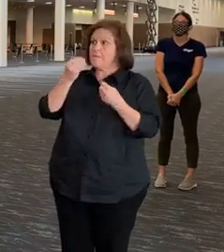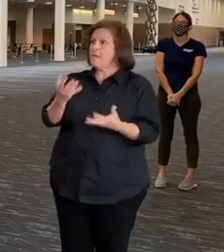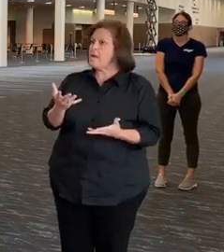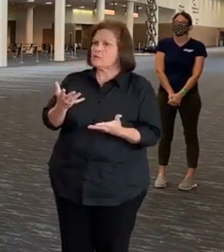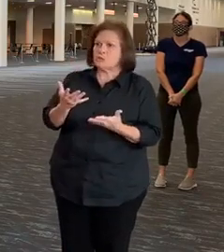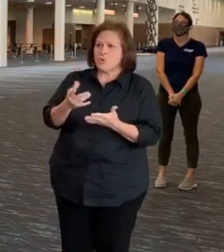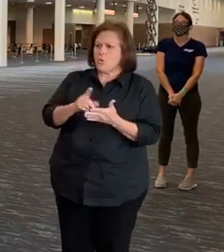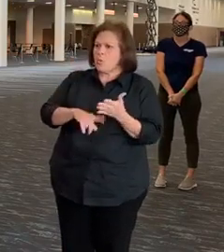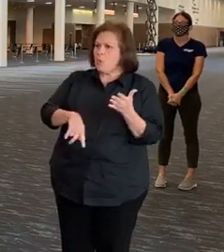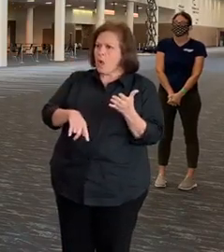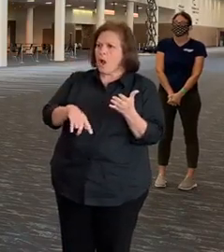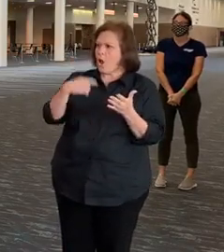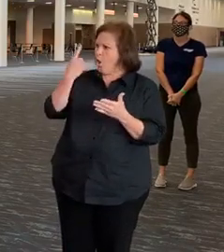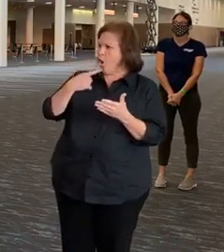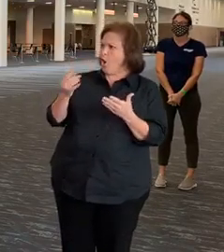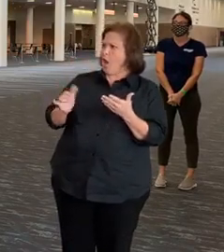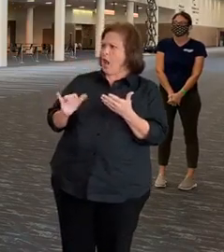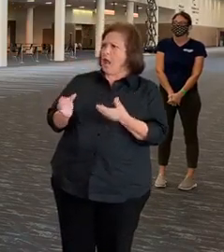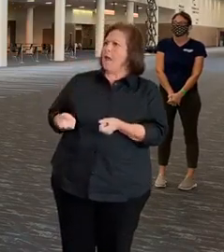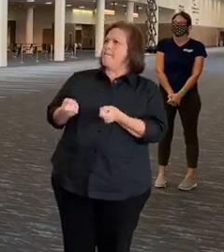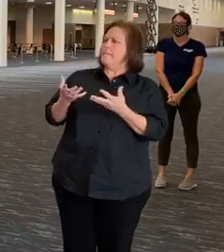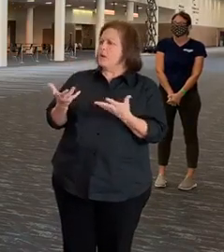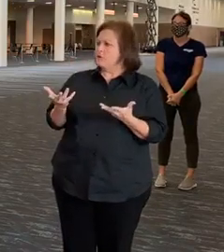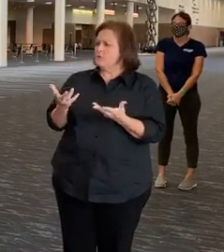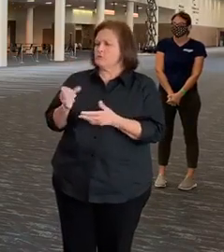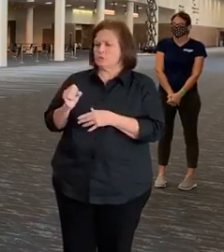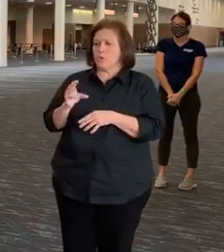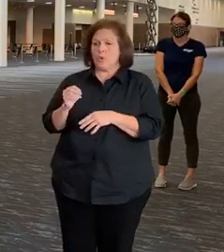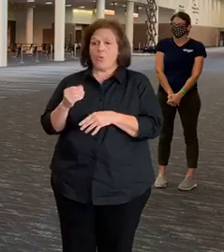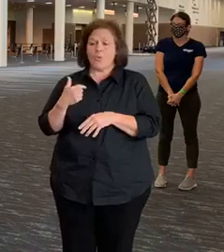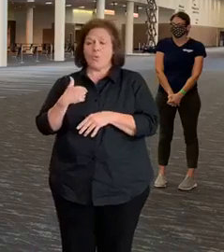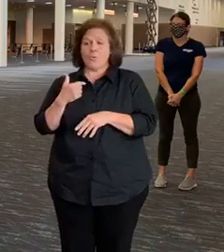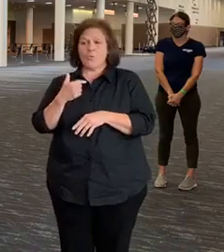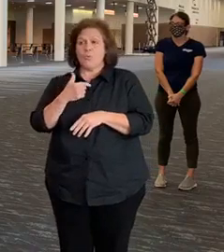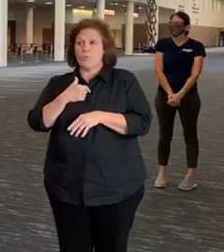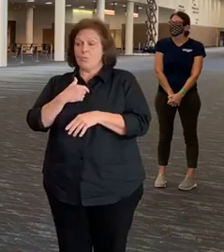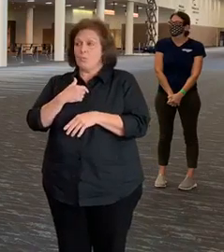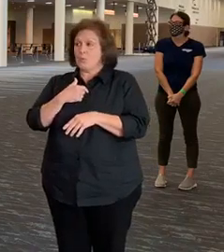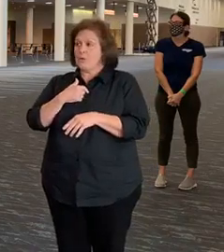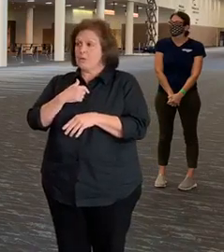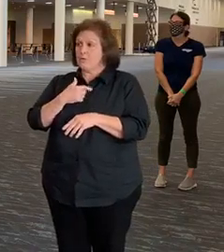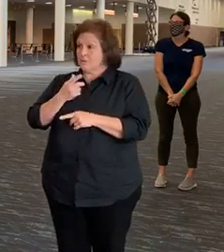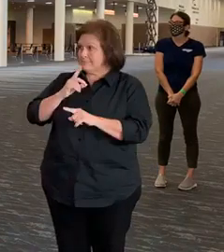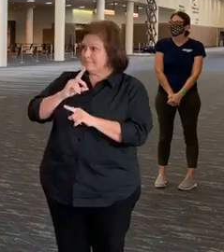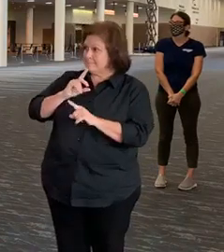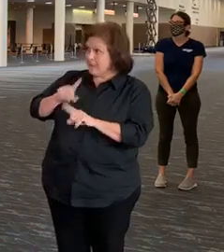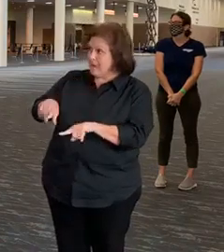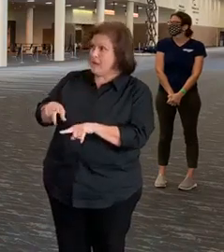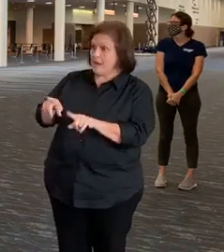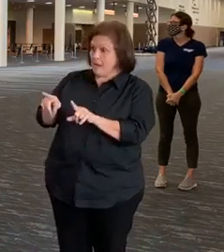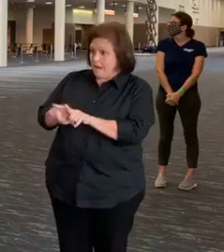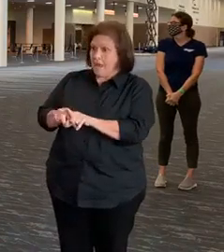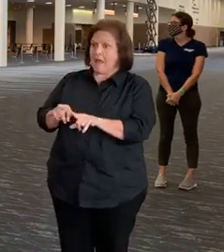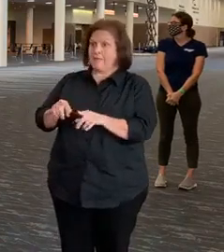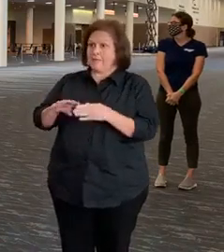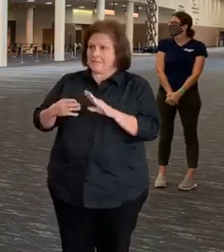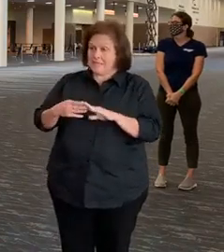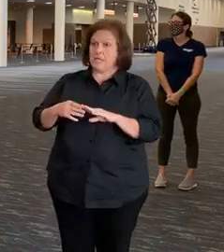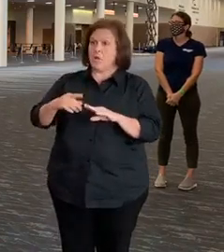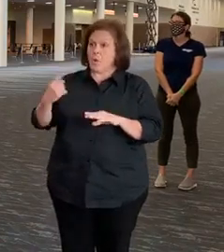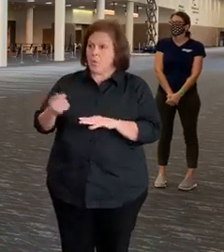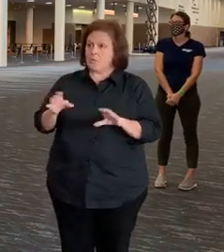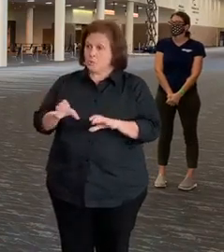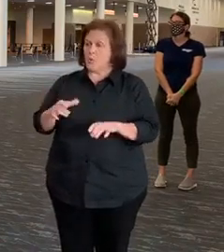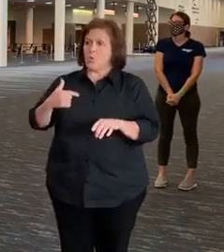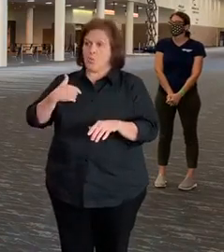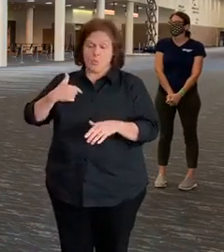about what that formula will look like. So again, you know, we're responding as this city will always do.